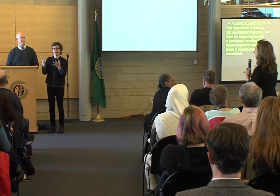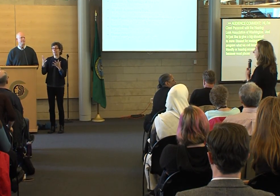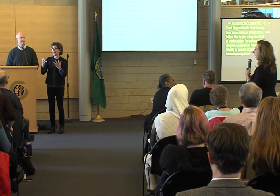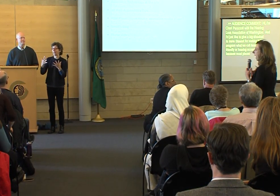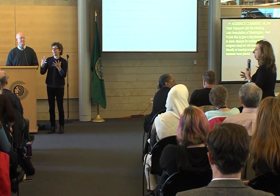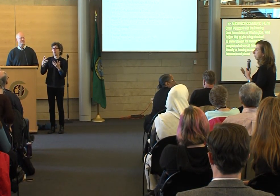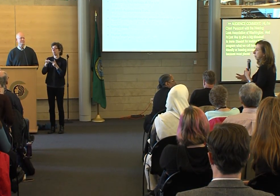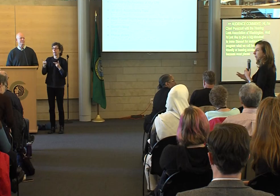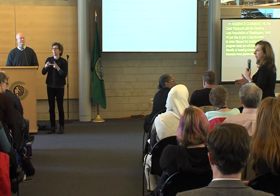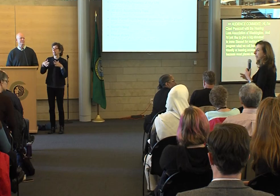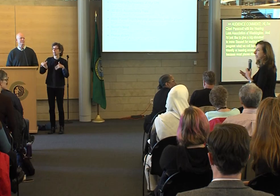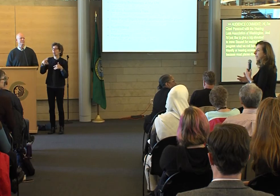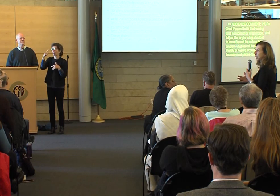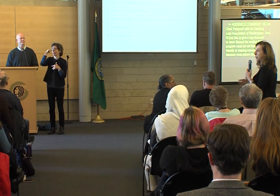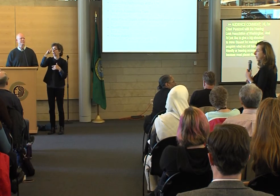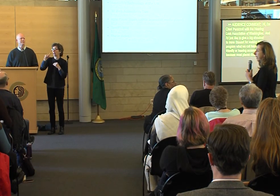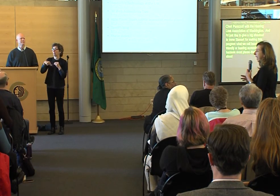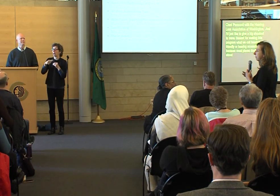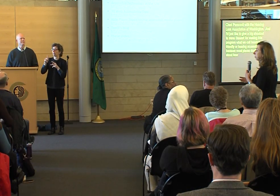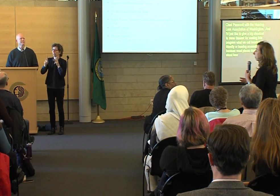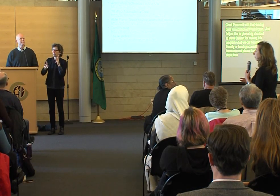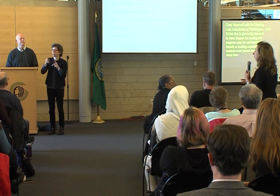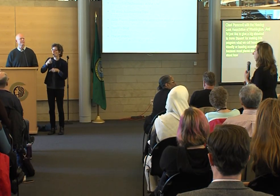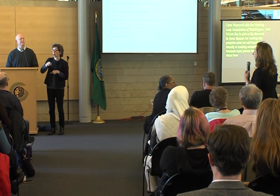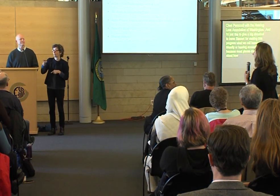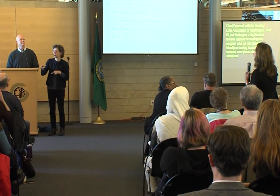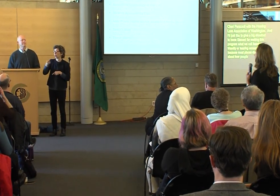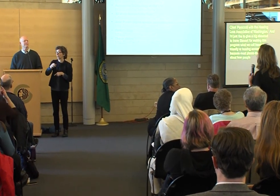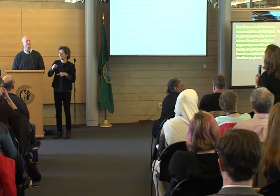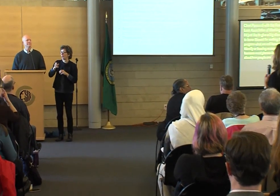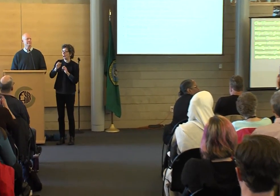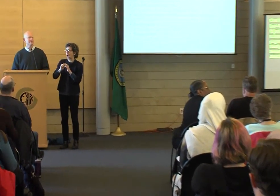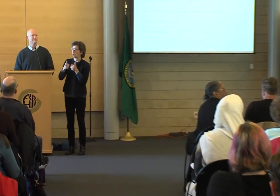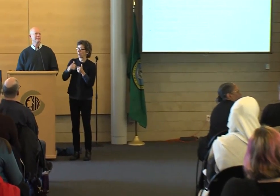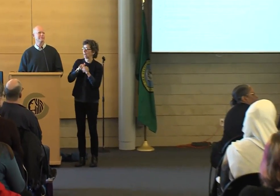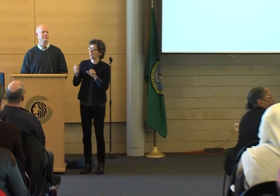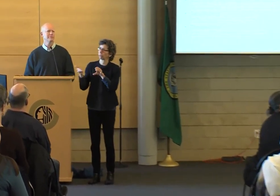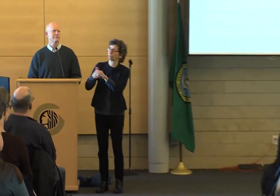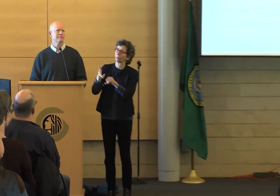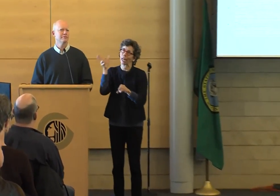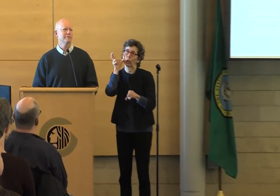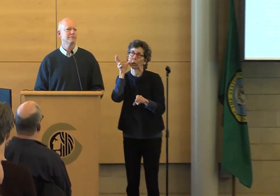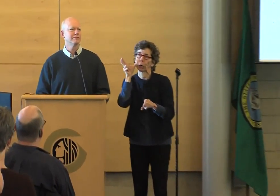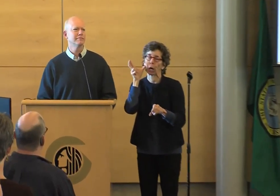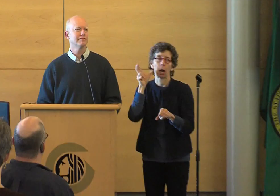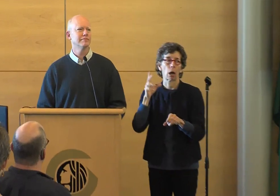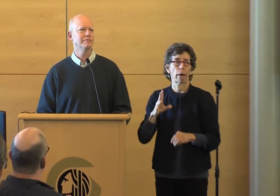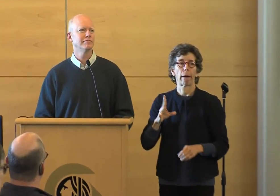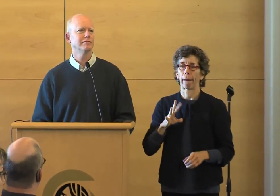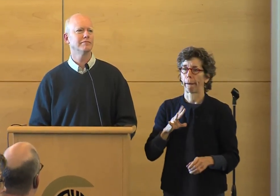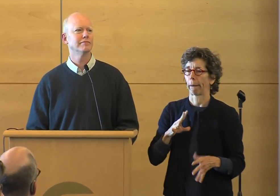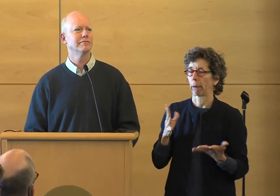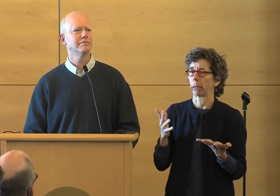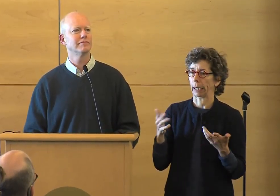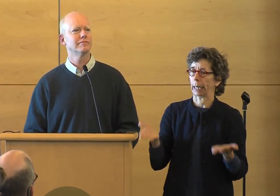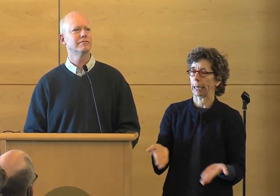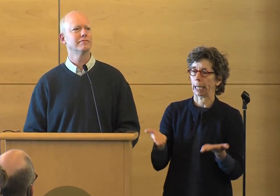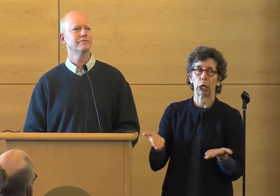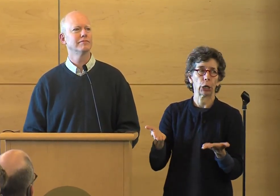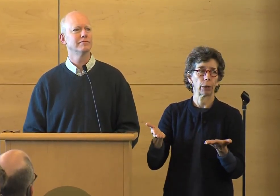like to give a big shout out to Irene Stewart for making this program what we call hearing friendly or